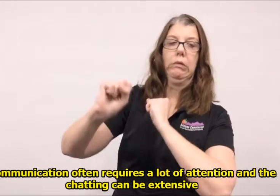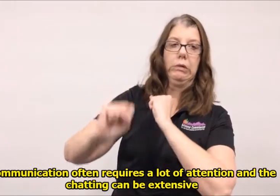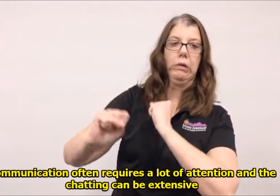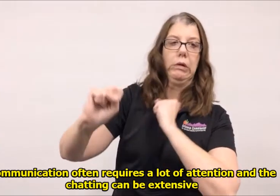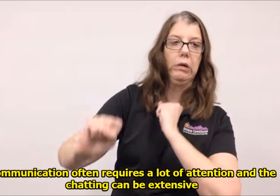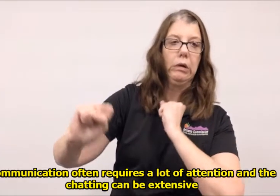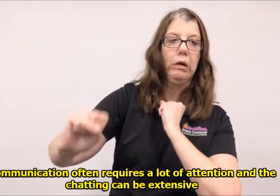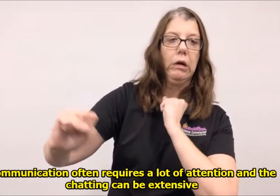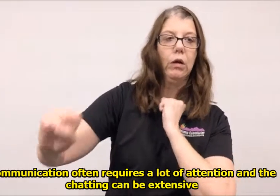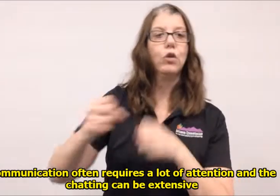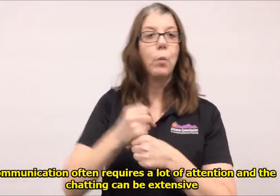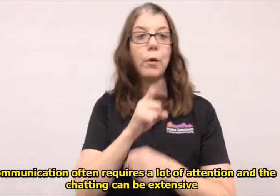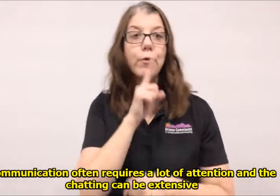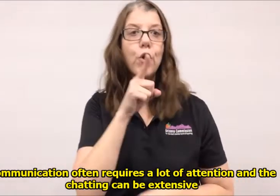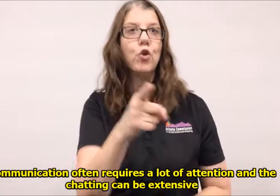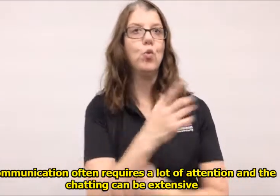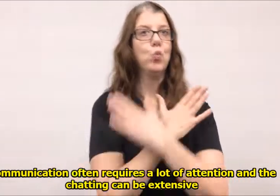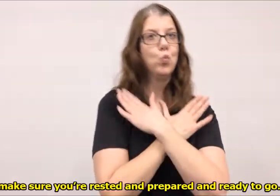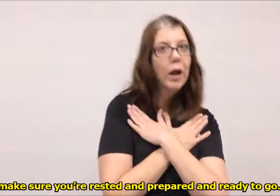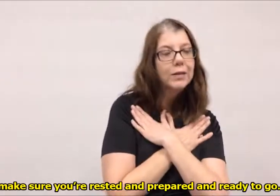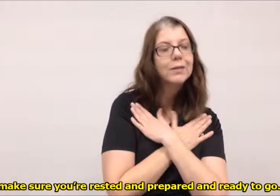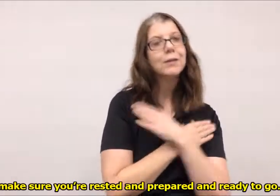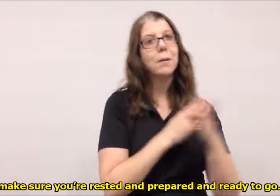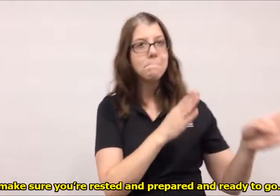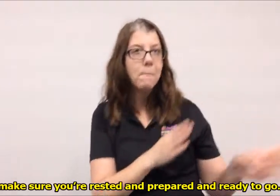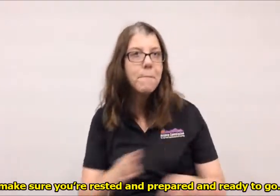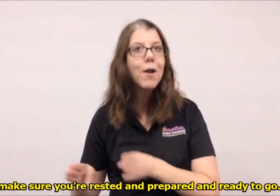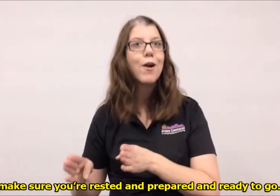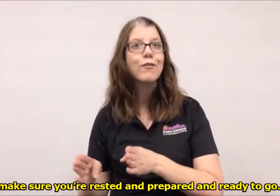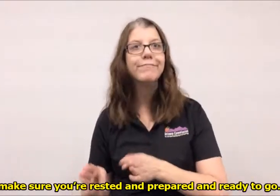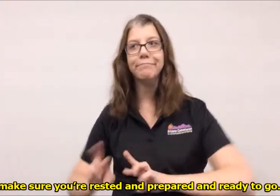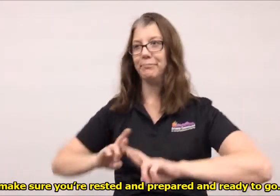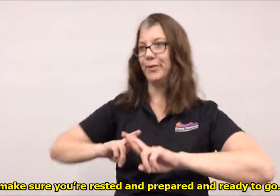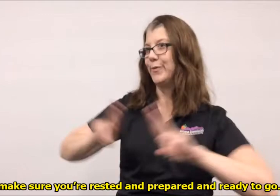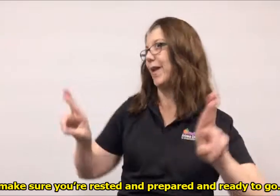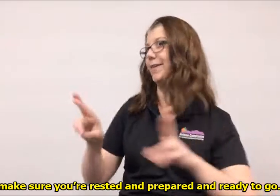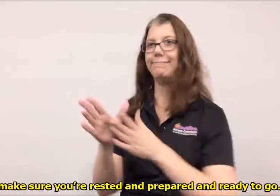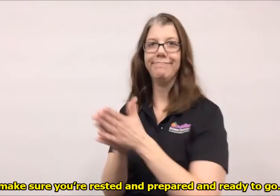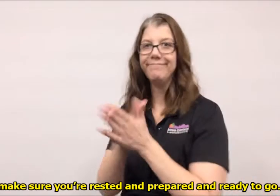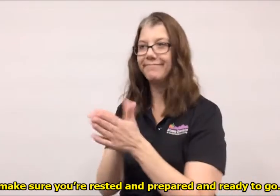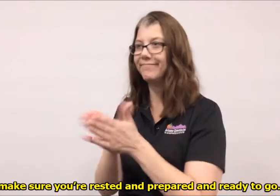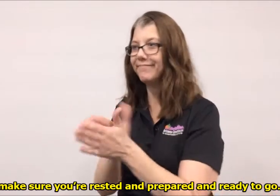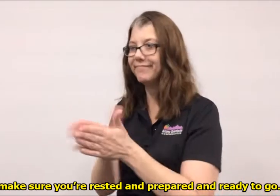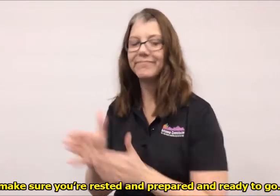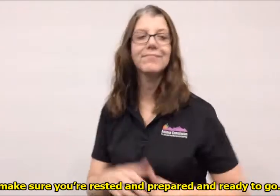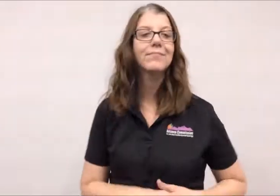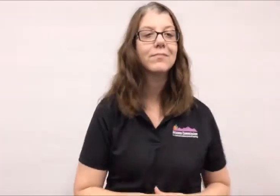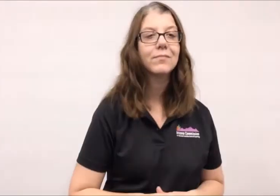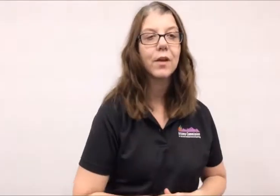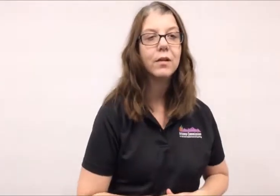and the chatting can be extensive, so make sure you're rested and prepared and ready to go.